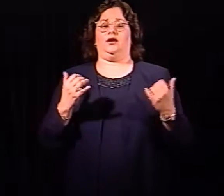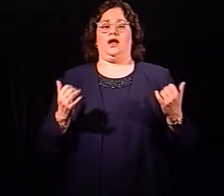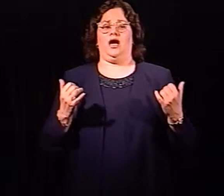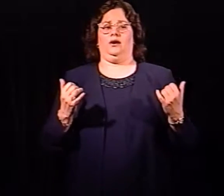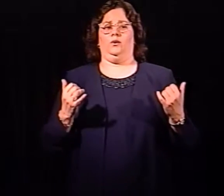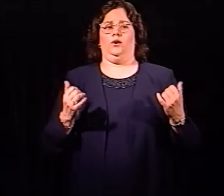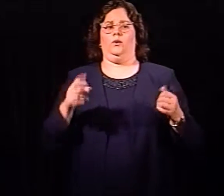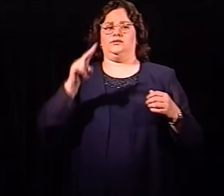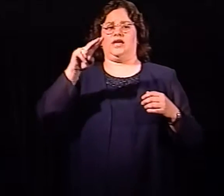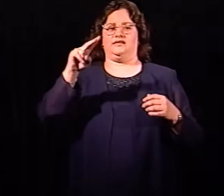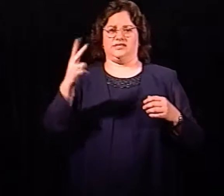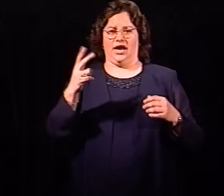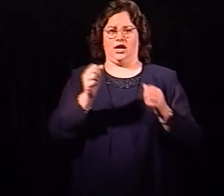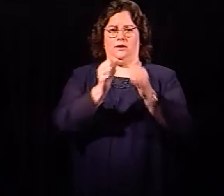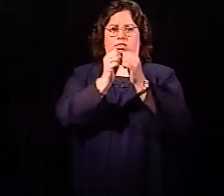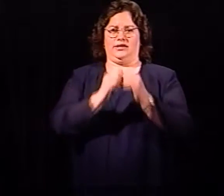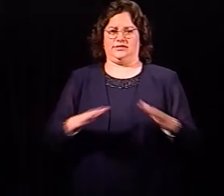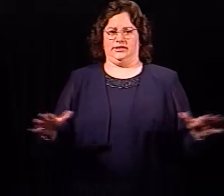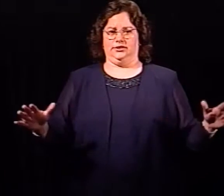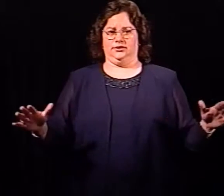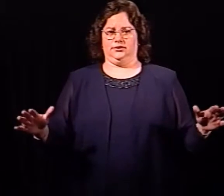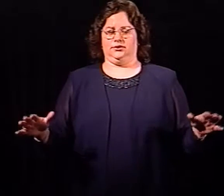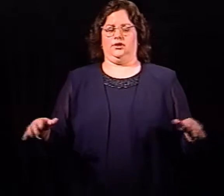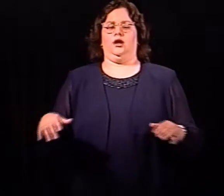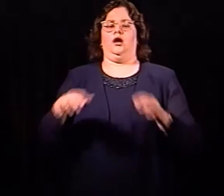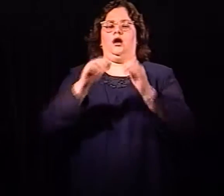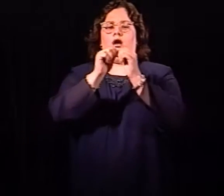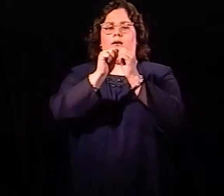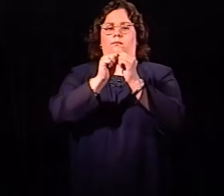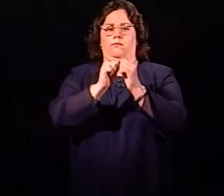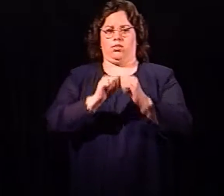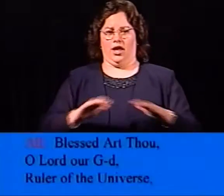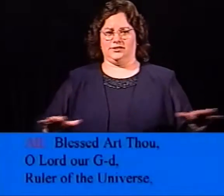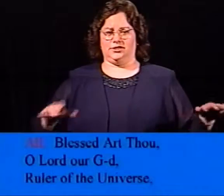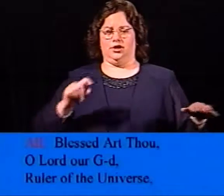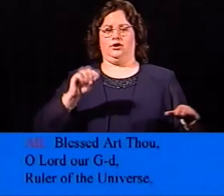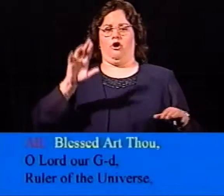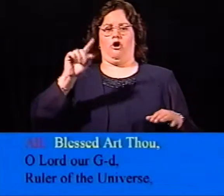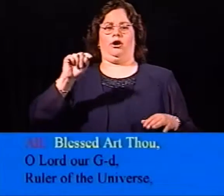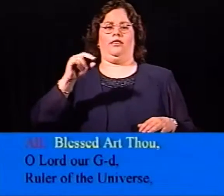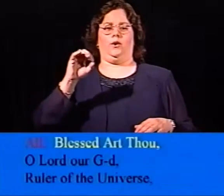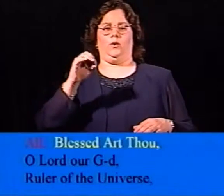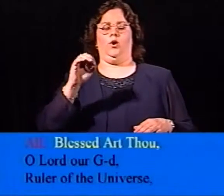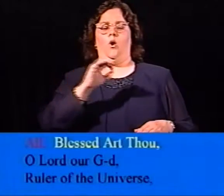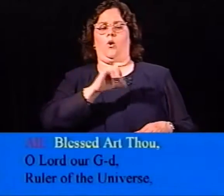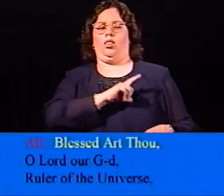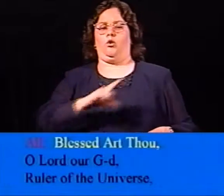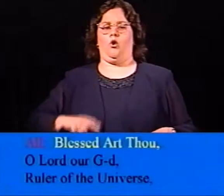We will now say the second blessing. Blessed art thou, our Lord,